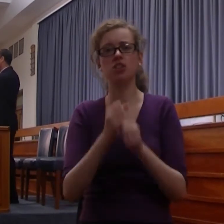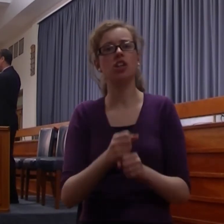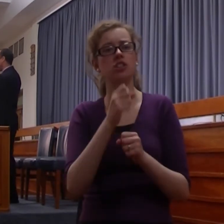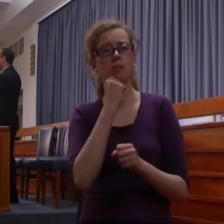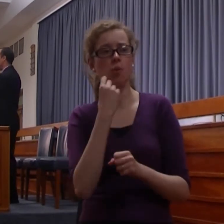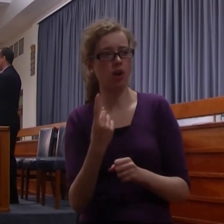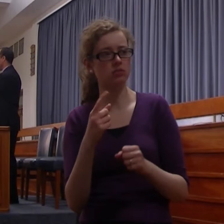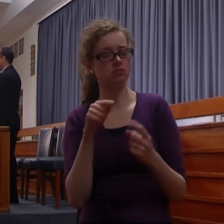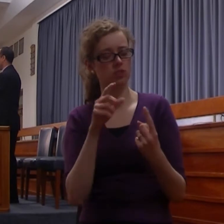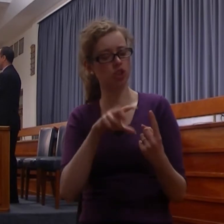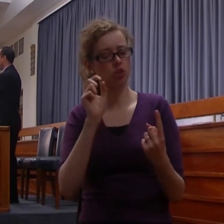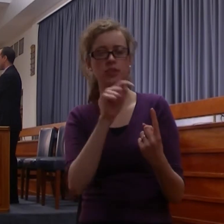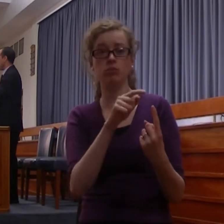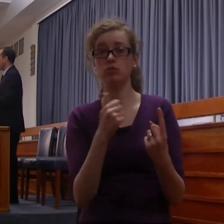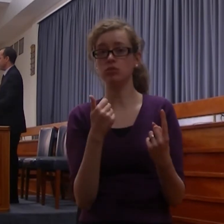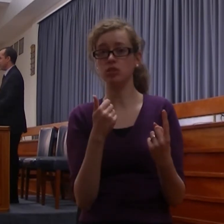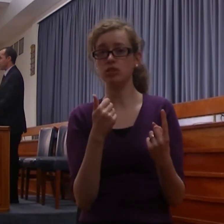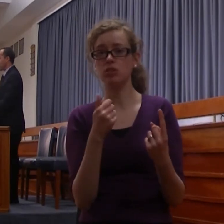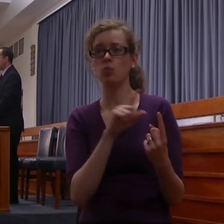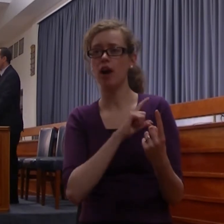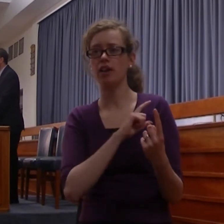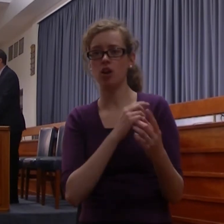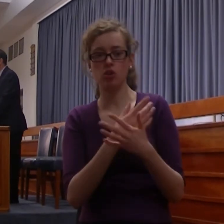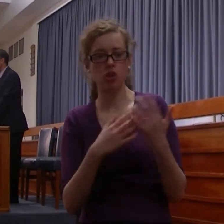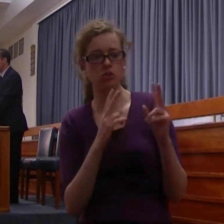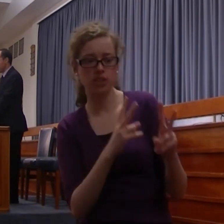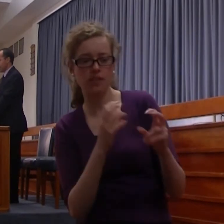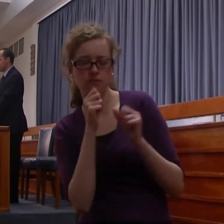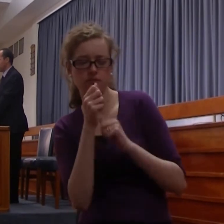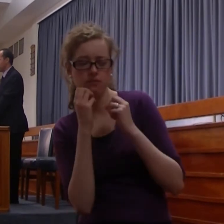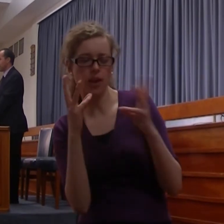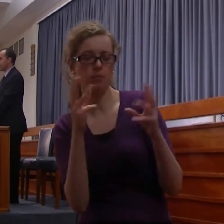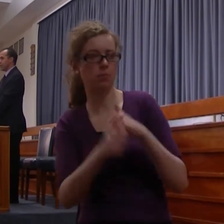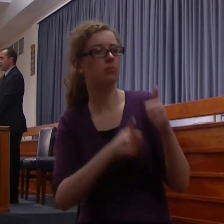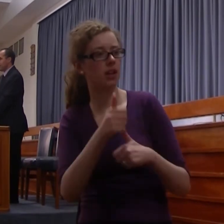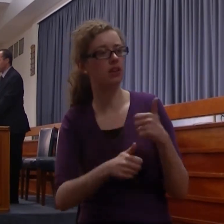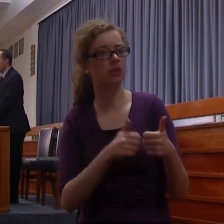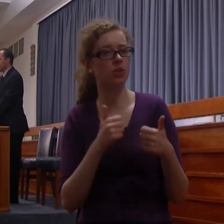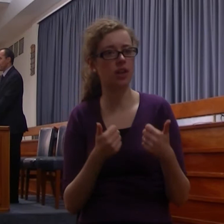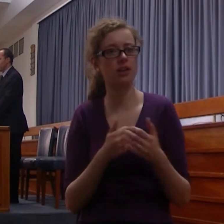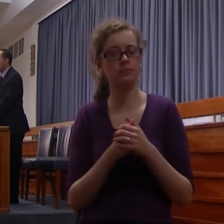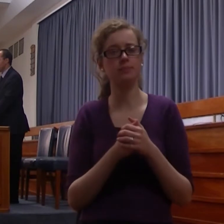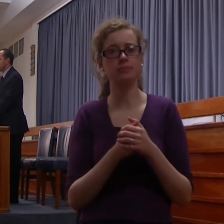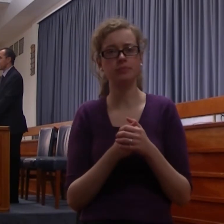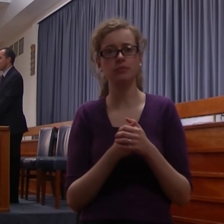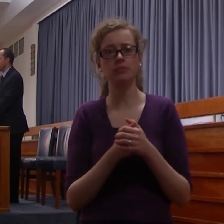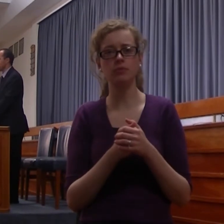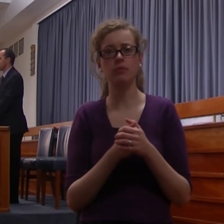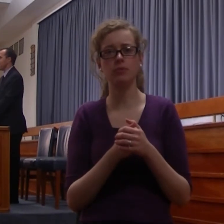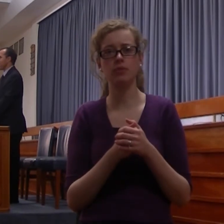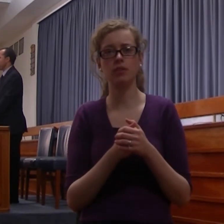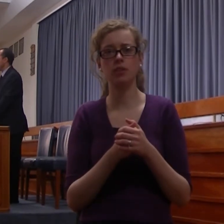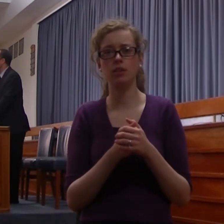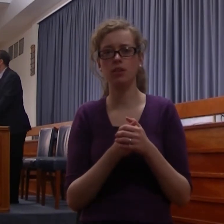the church of Ephesus, because it became the mother church, the sending church to plant many other churches. And